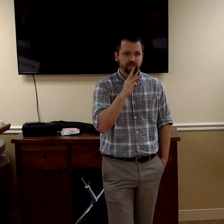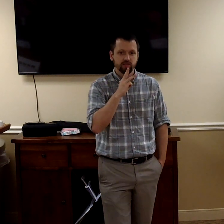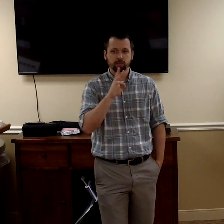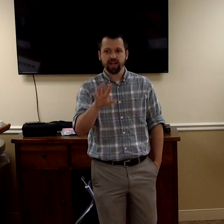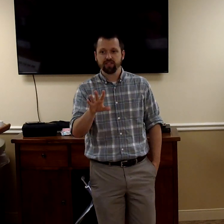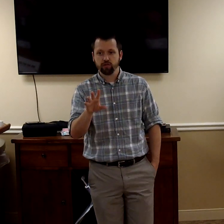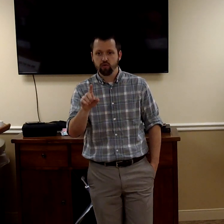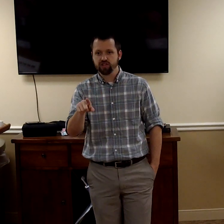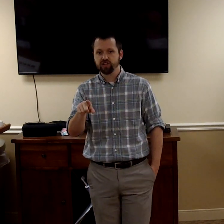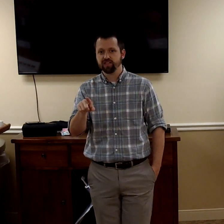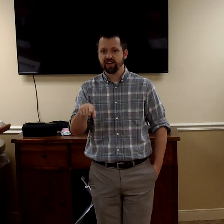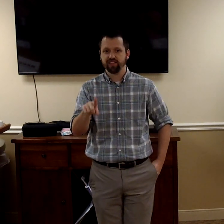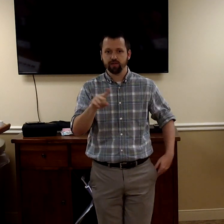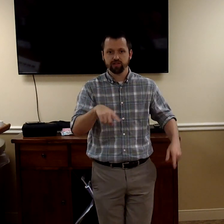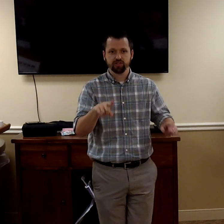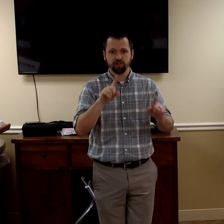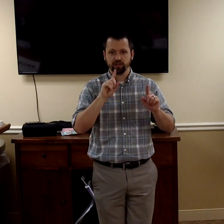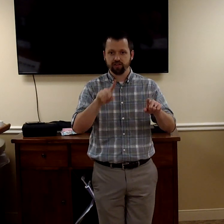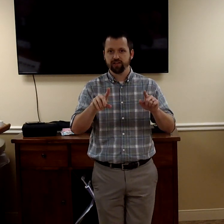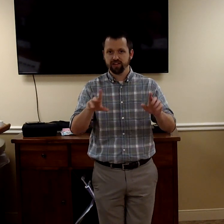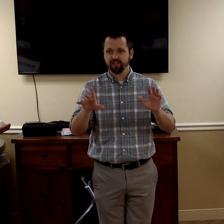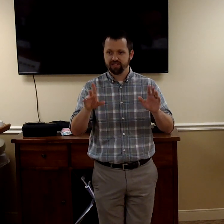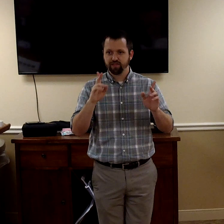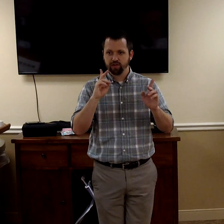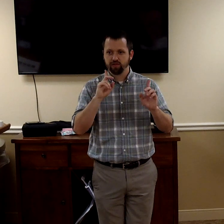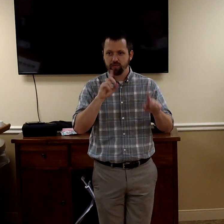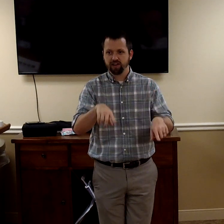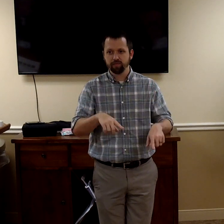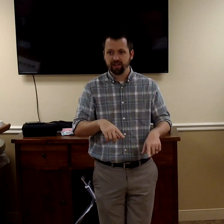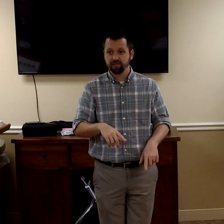I'm going to ask you a question in sign language. You're all going to see if you can respond to me.